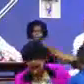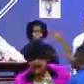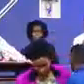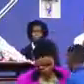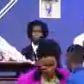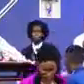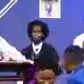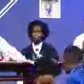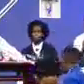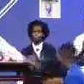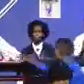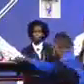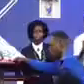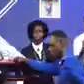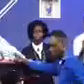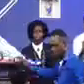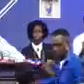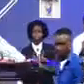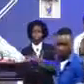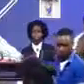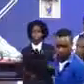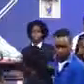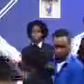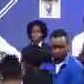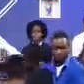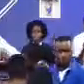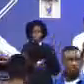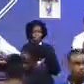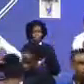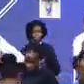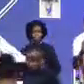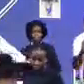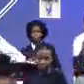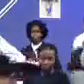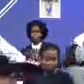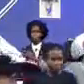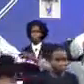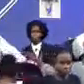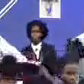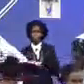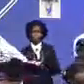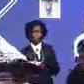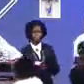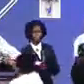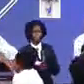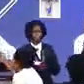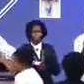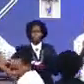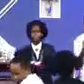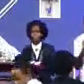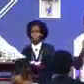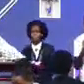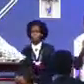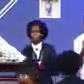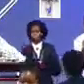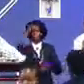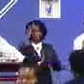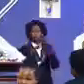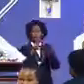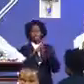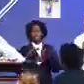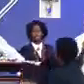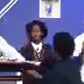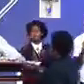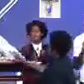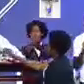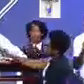nga kansa mu bulamu bwo mukama abijewo. Things looking like cancer, may the God remove them in your life. Tukiriza mukama nti alina bagenda okuyamba. We believe